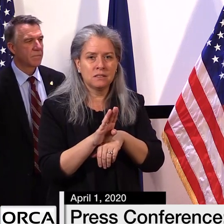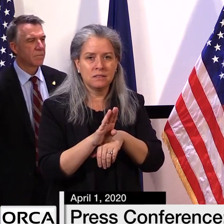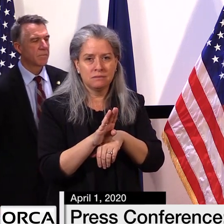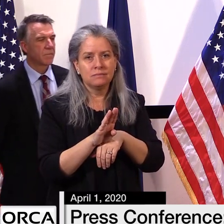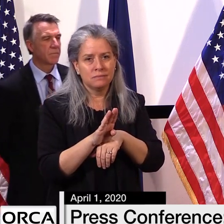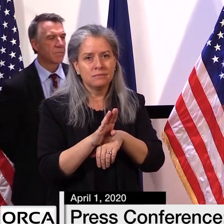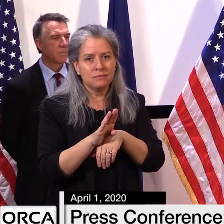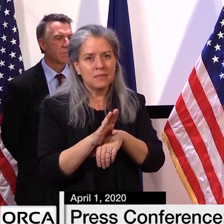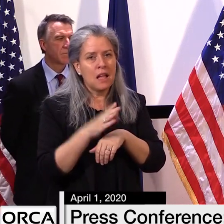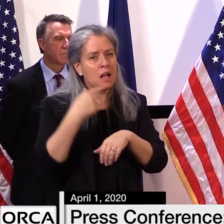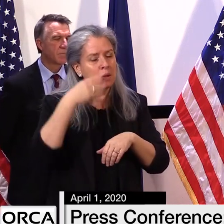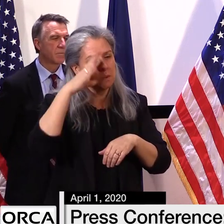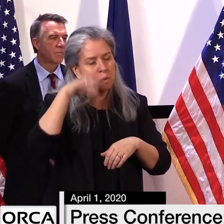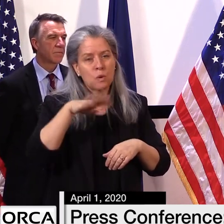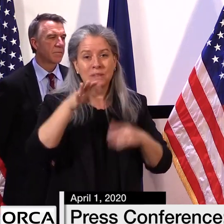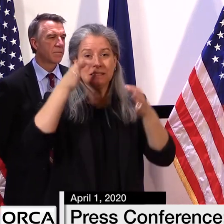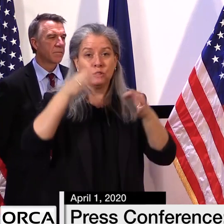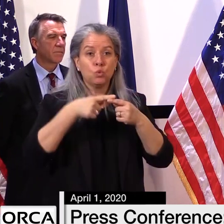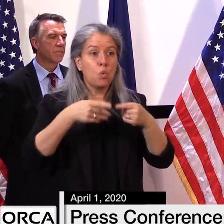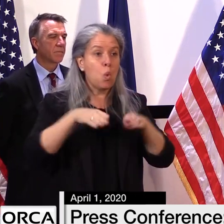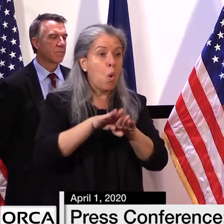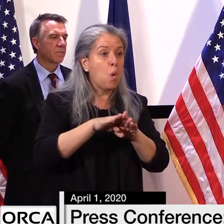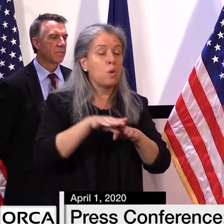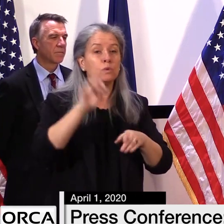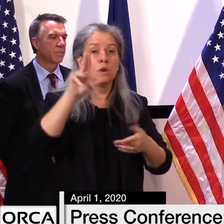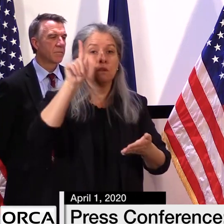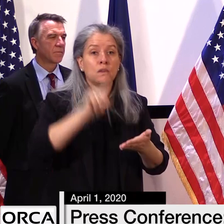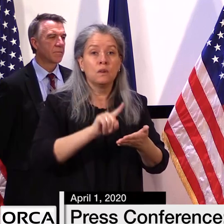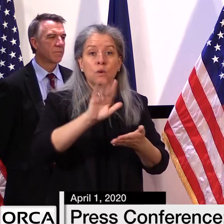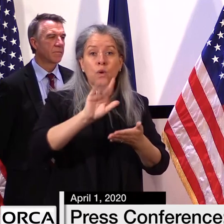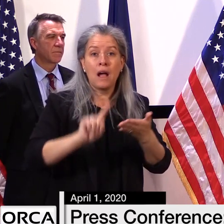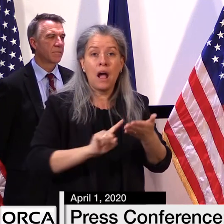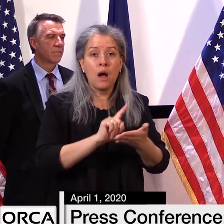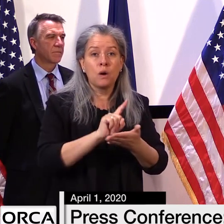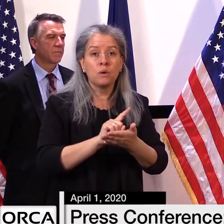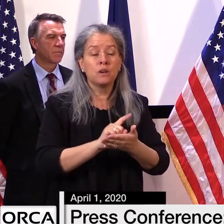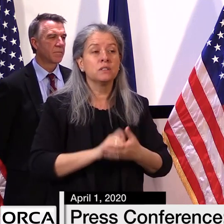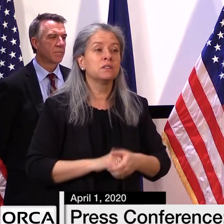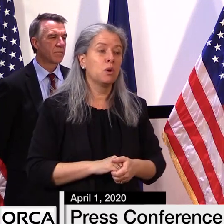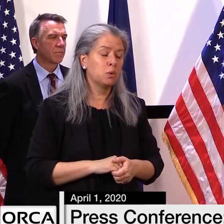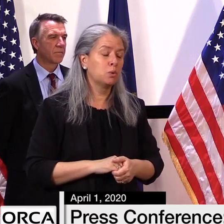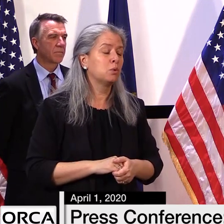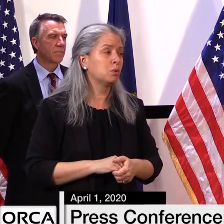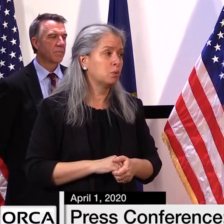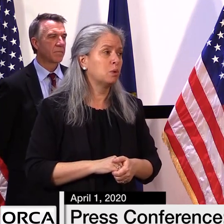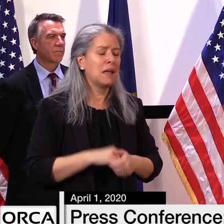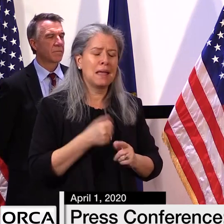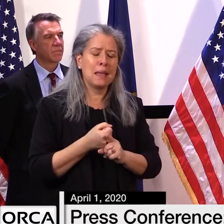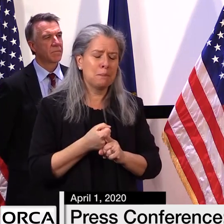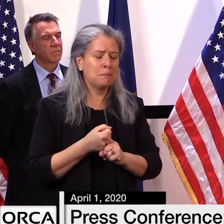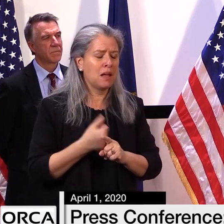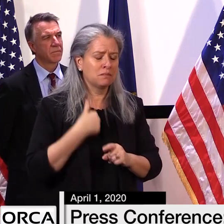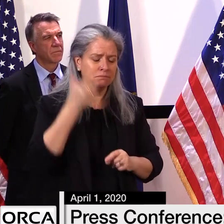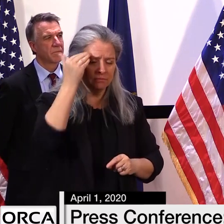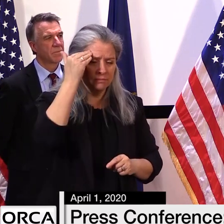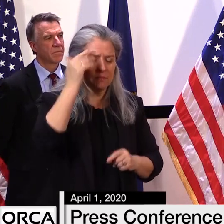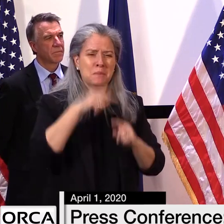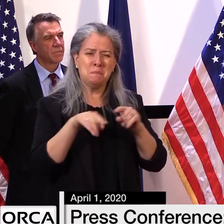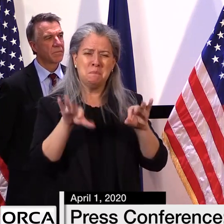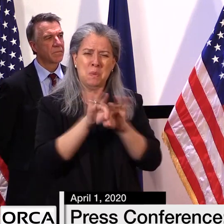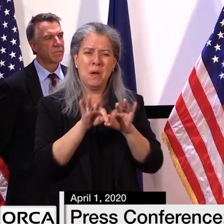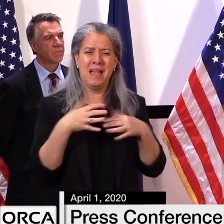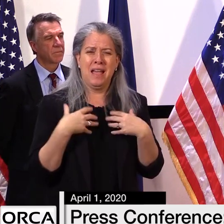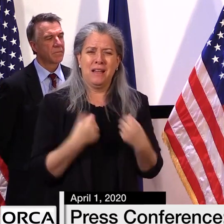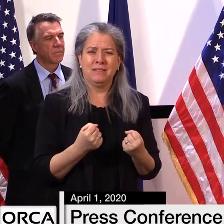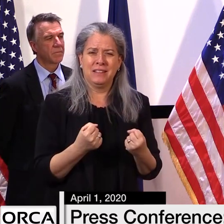and putting the health of well-being Vermonters first. It is not an easy time, and while we may be physically distanced,